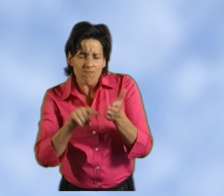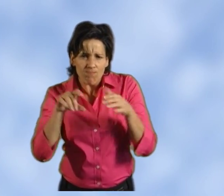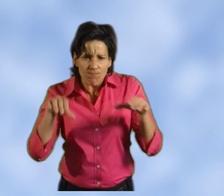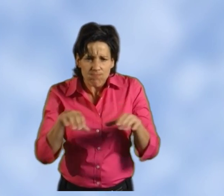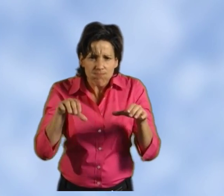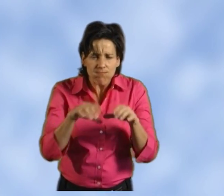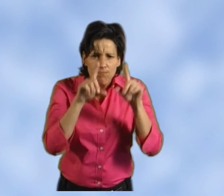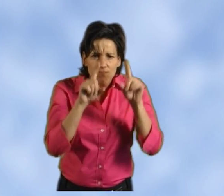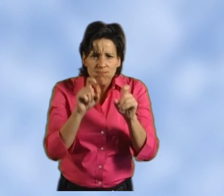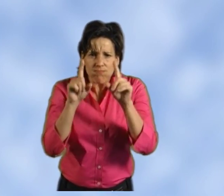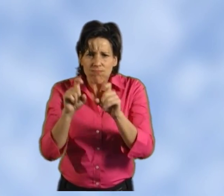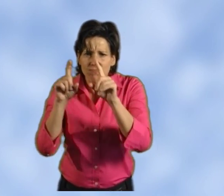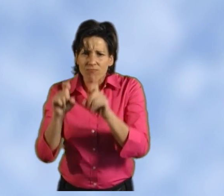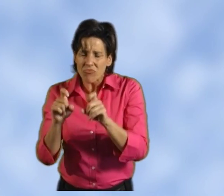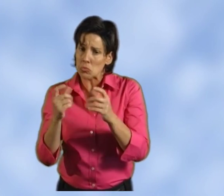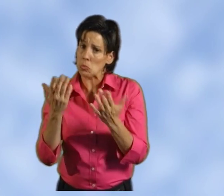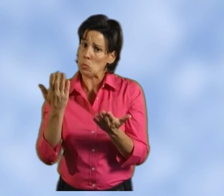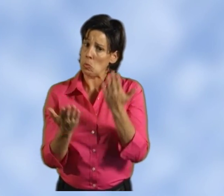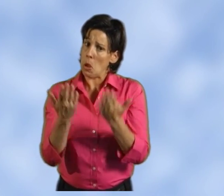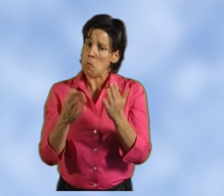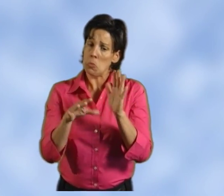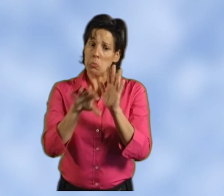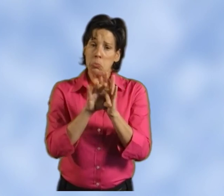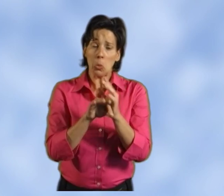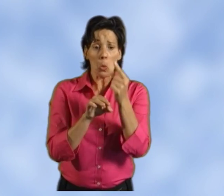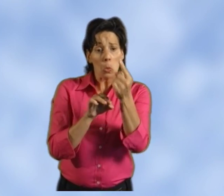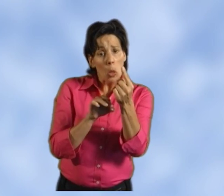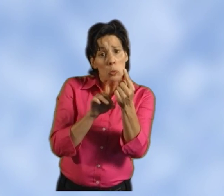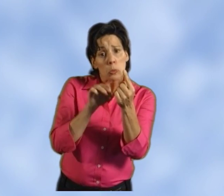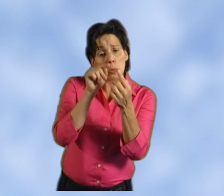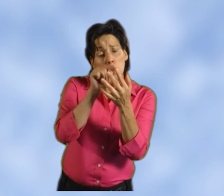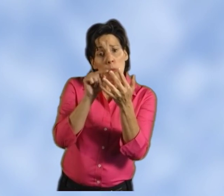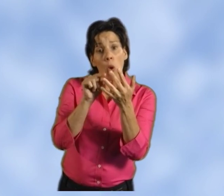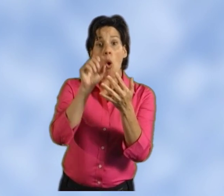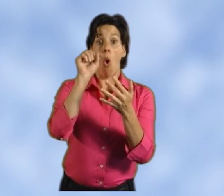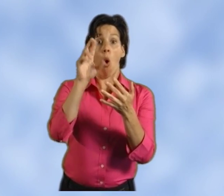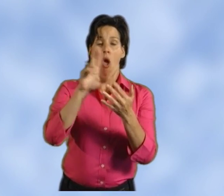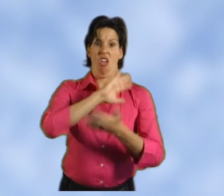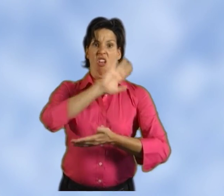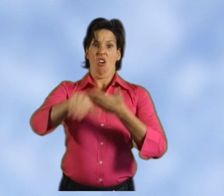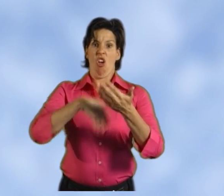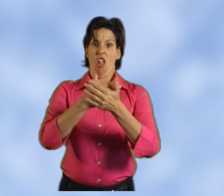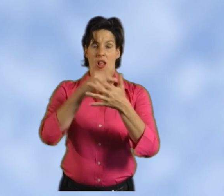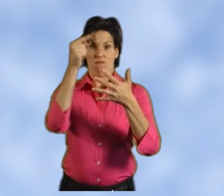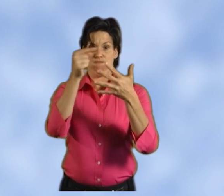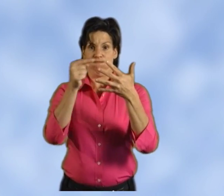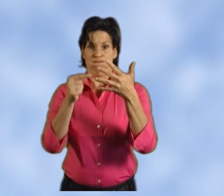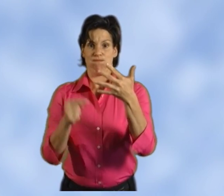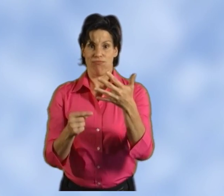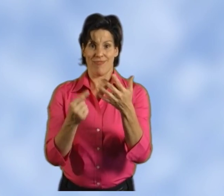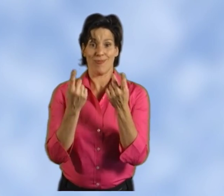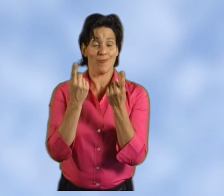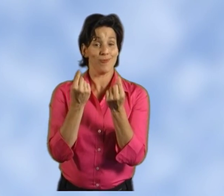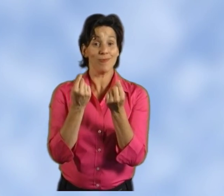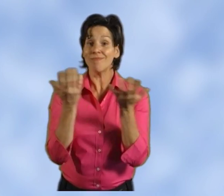These tests may include any or all of the